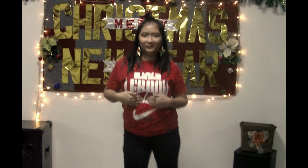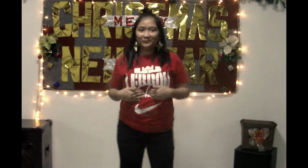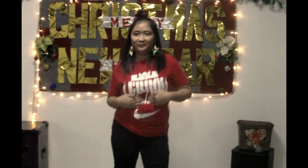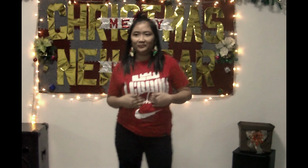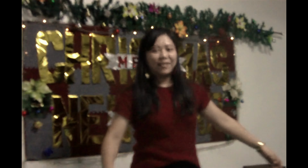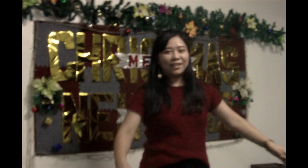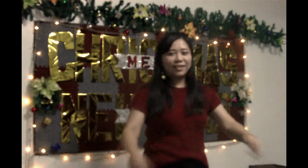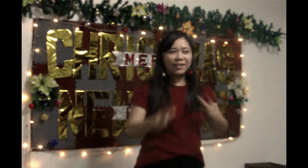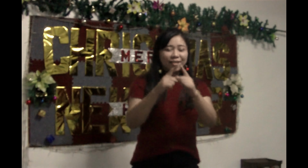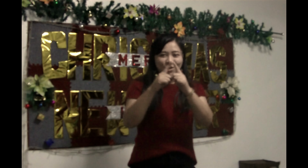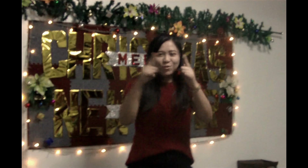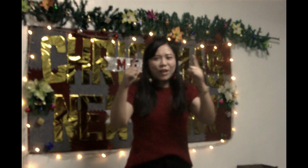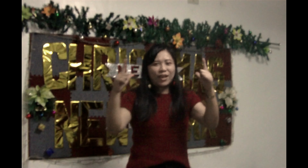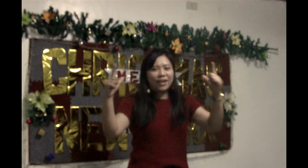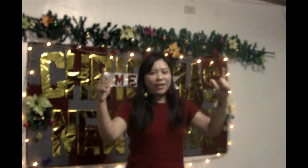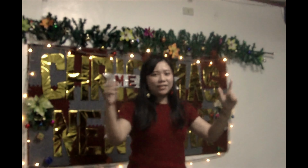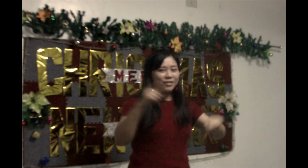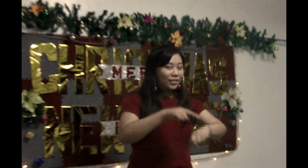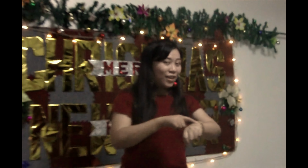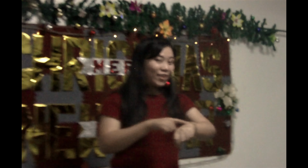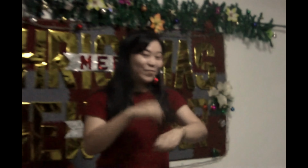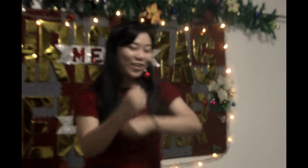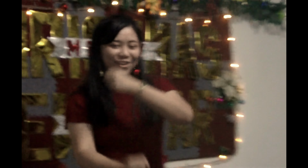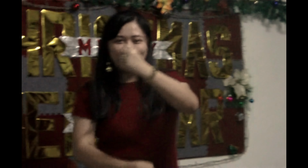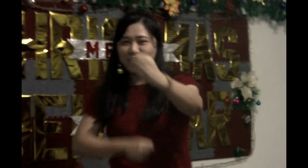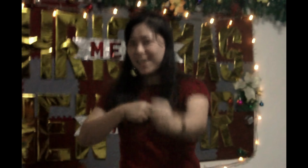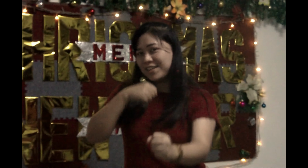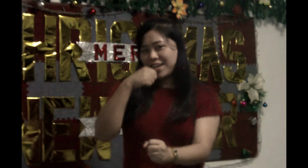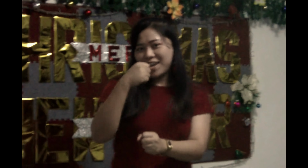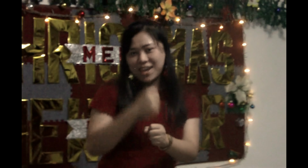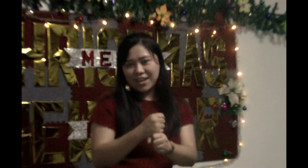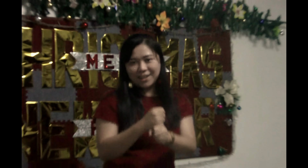It's the greatest time of the year